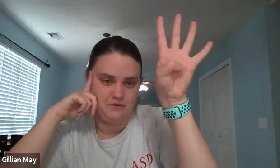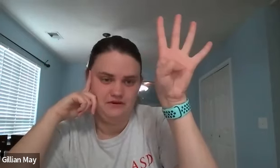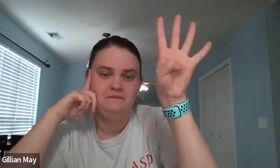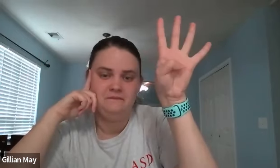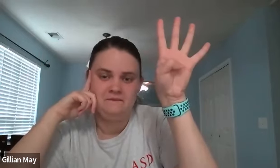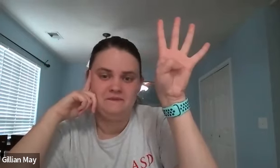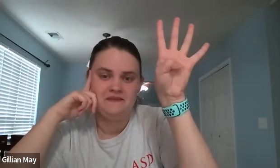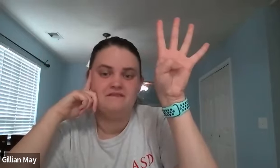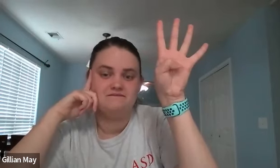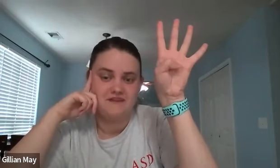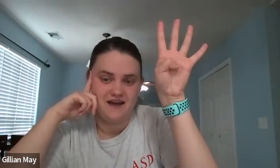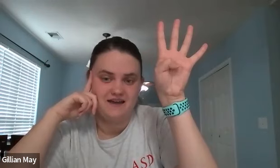4, 5,